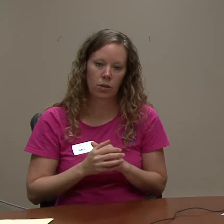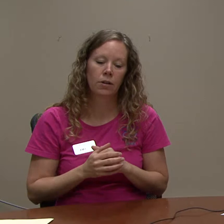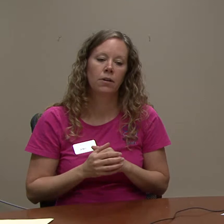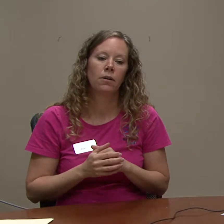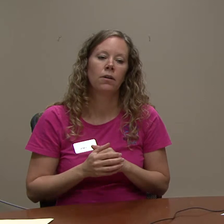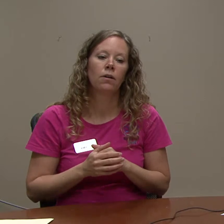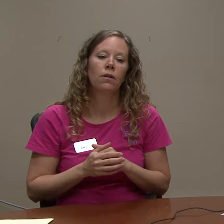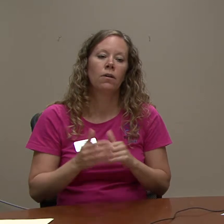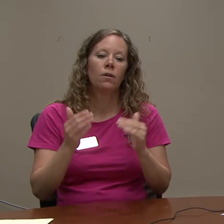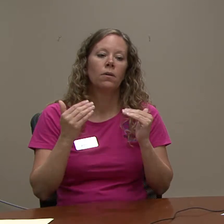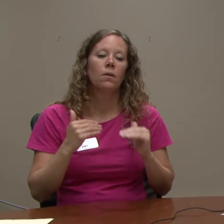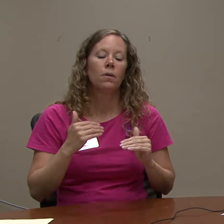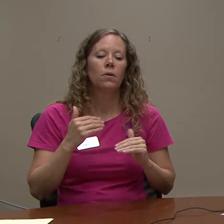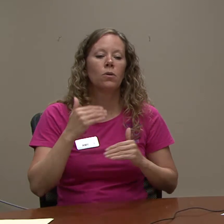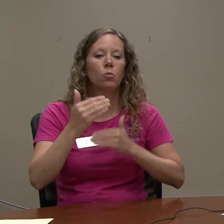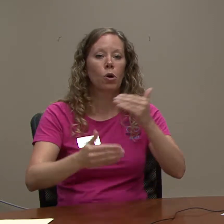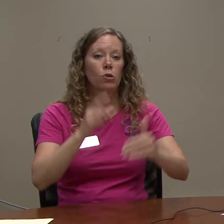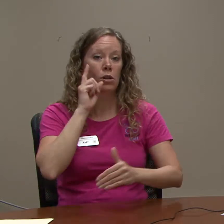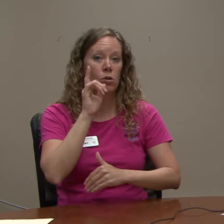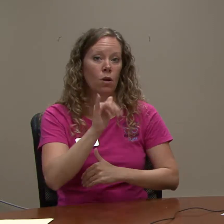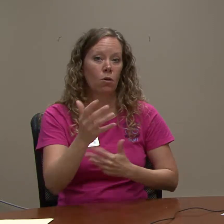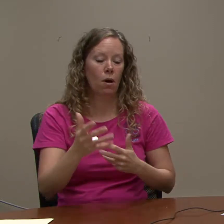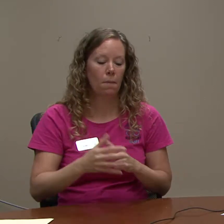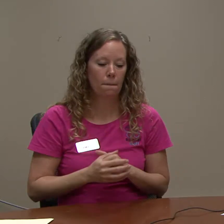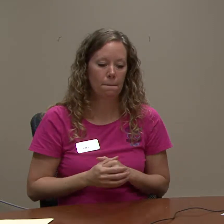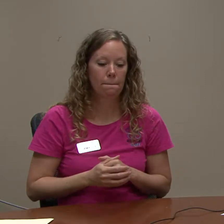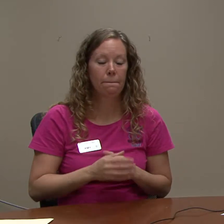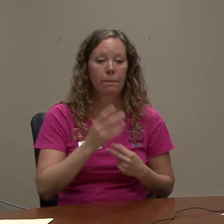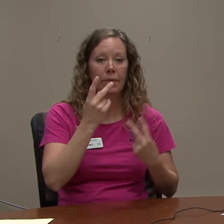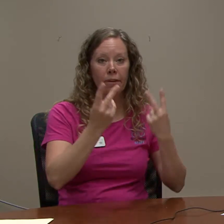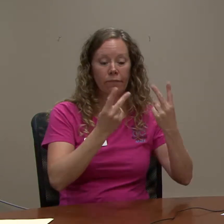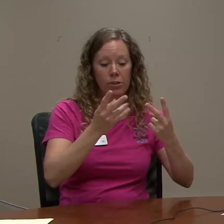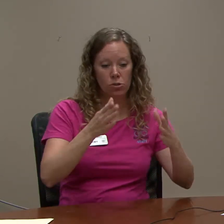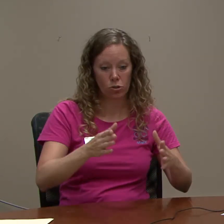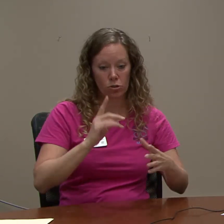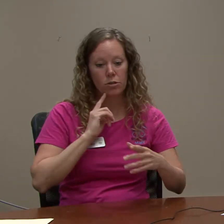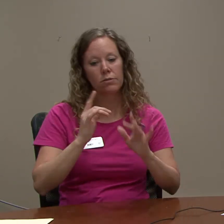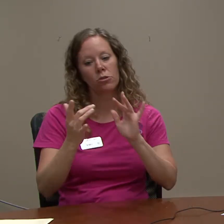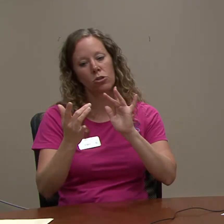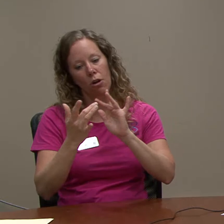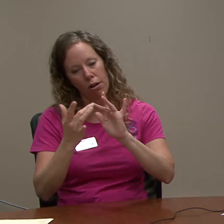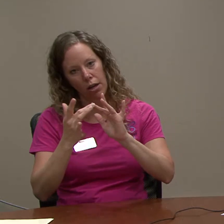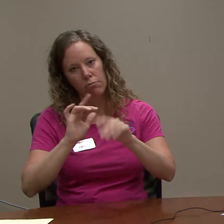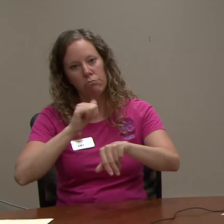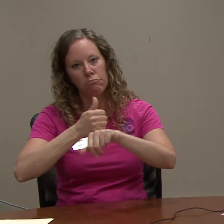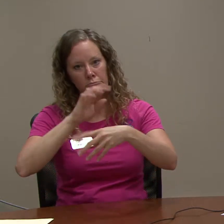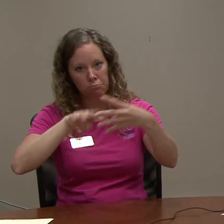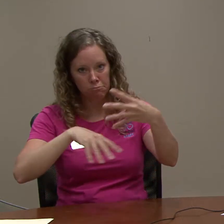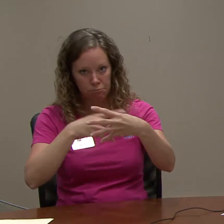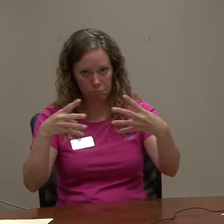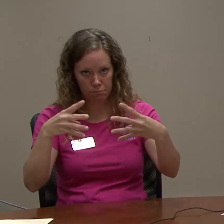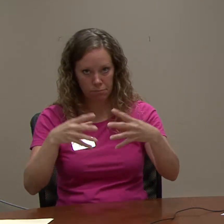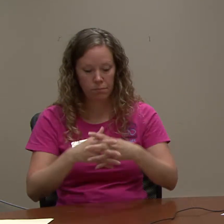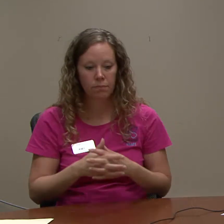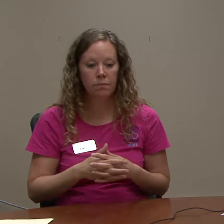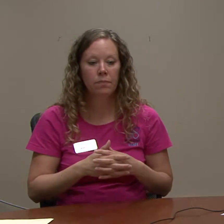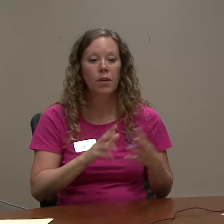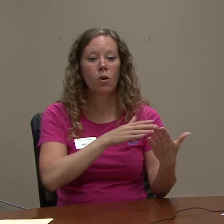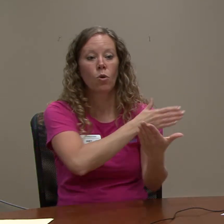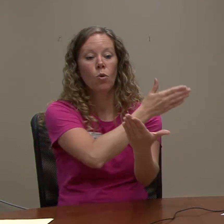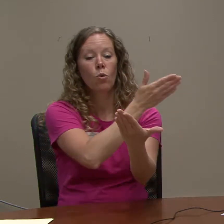Process for outdoor visiting, phase 1. Non-essential visitors to schedule their visit. Visitor provides his